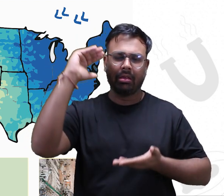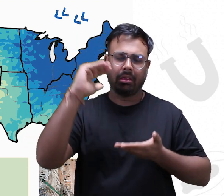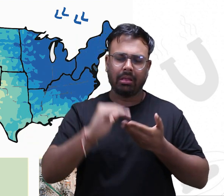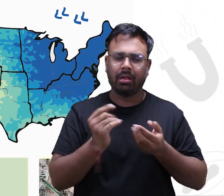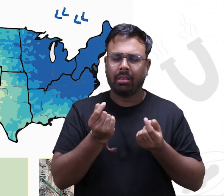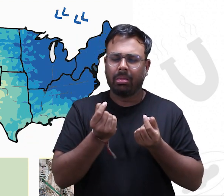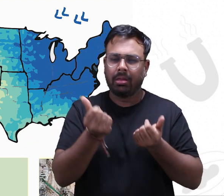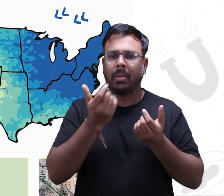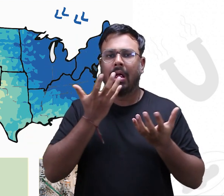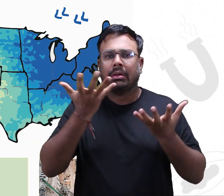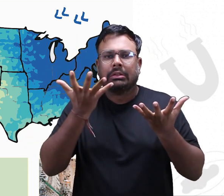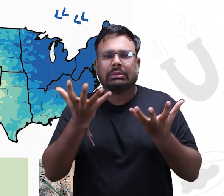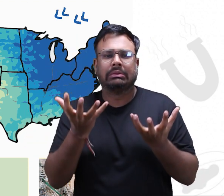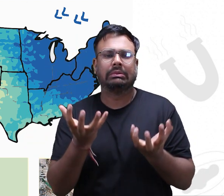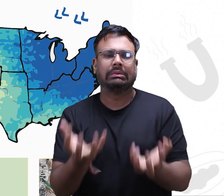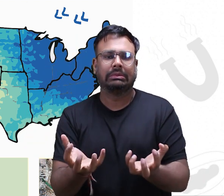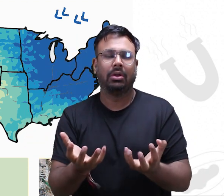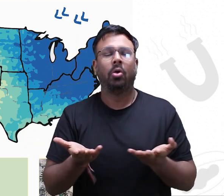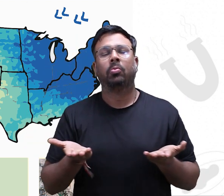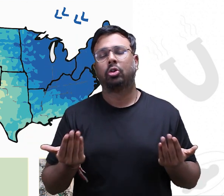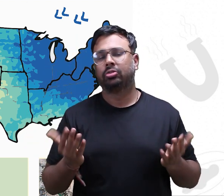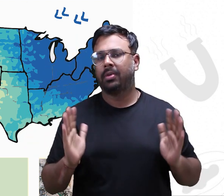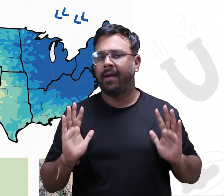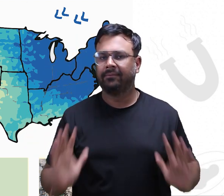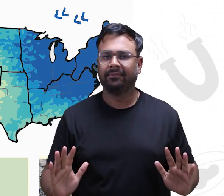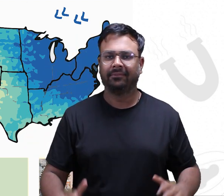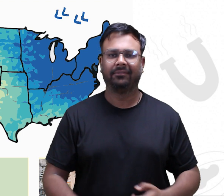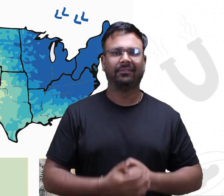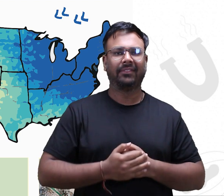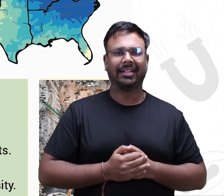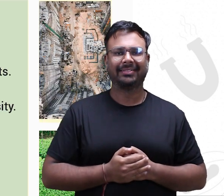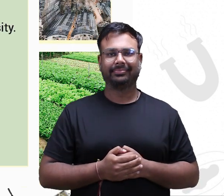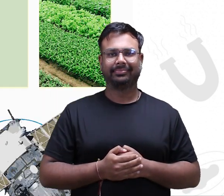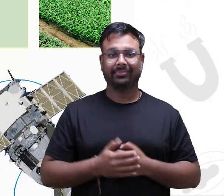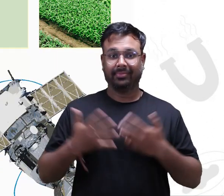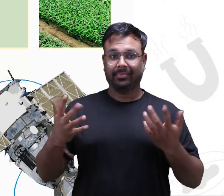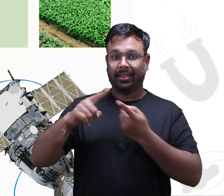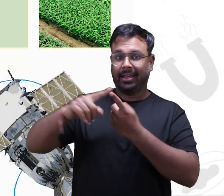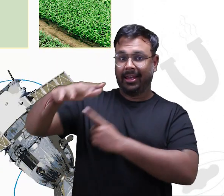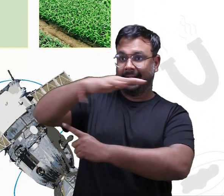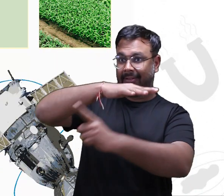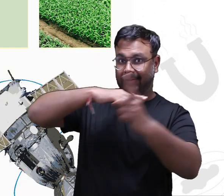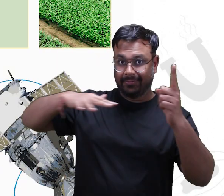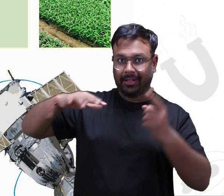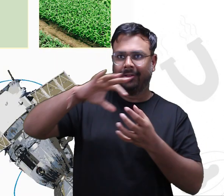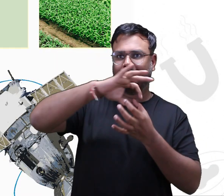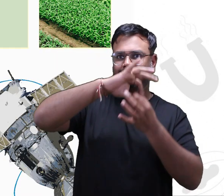South America. La Nina leads to reduced precipitations, often causing droughts.